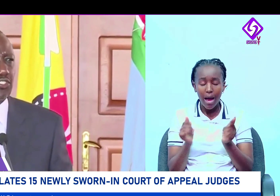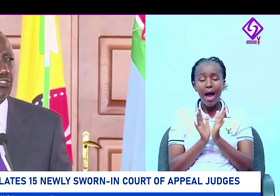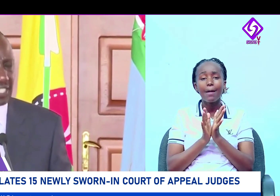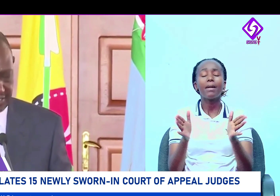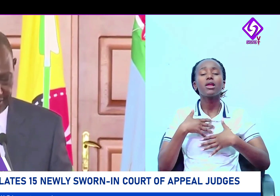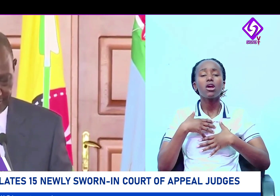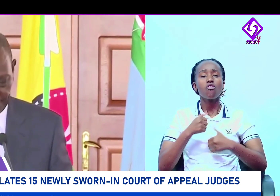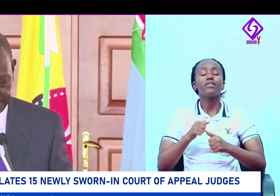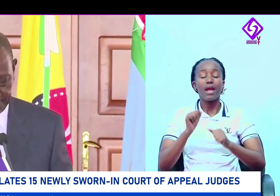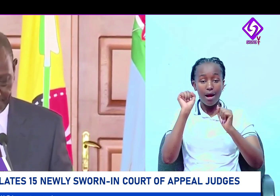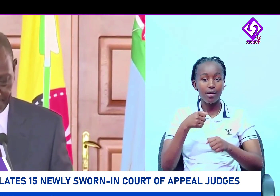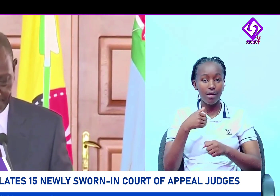of justice.